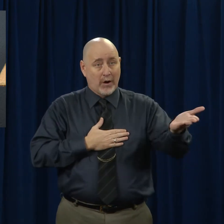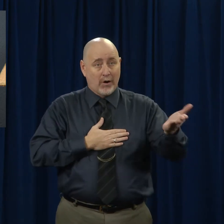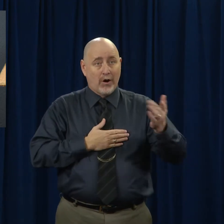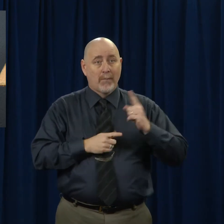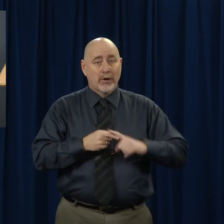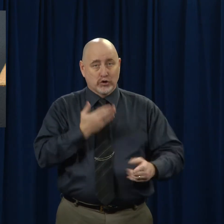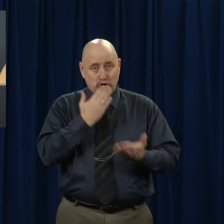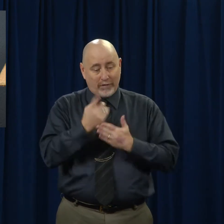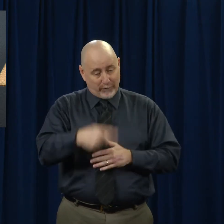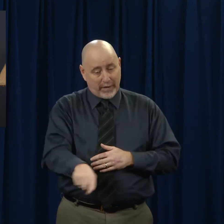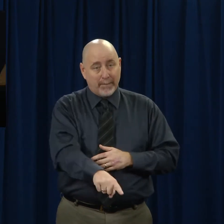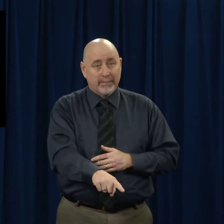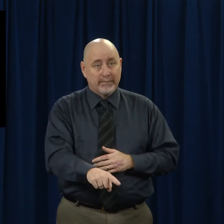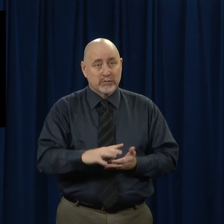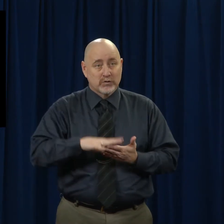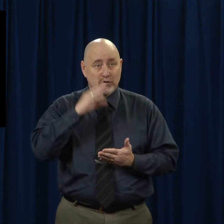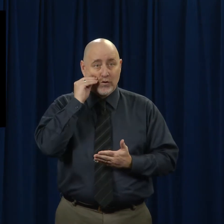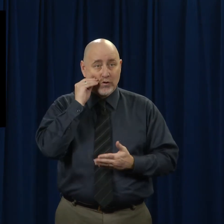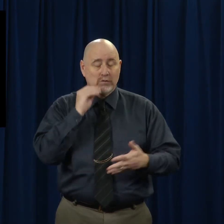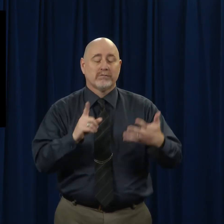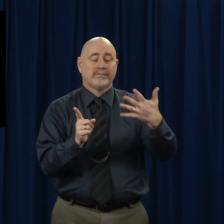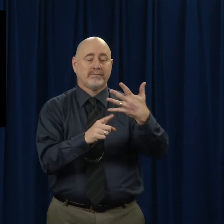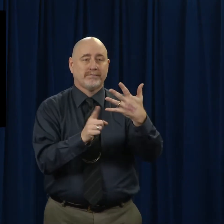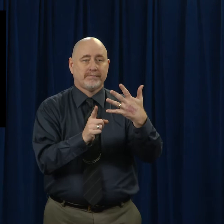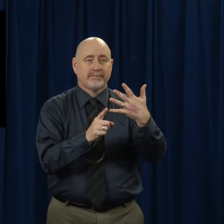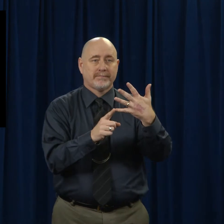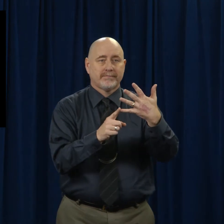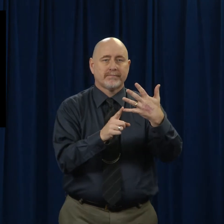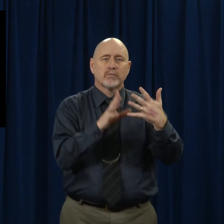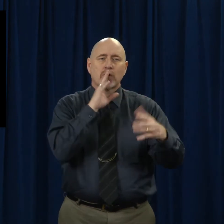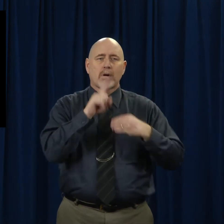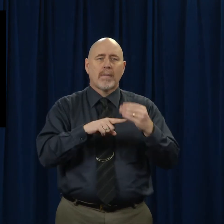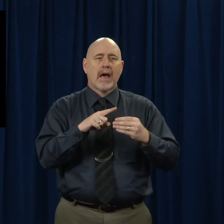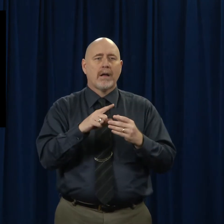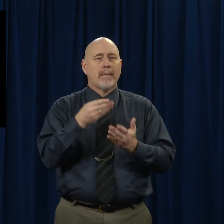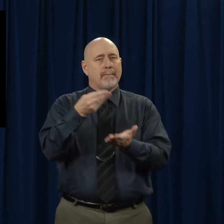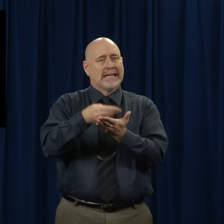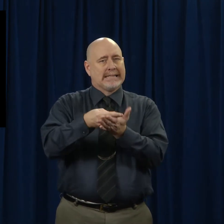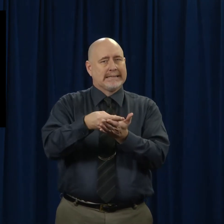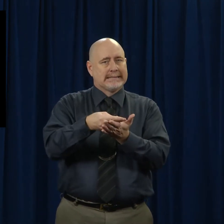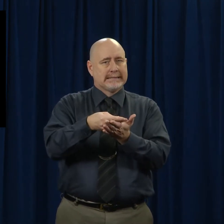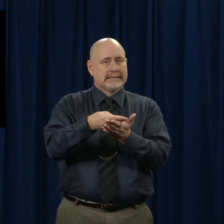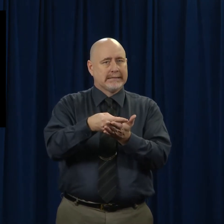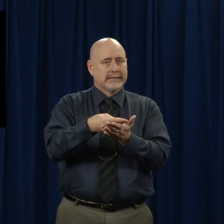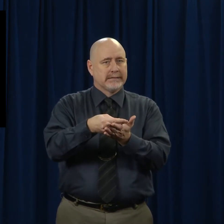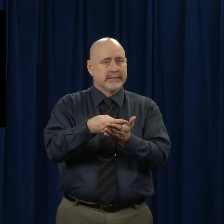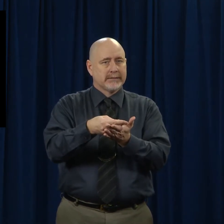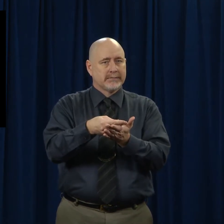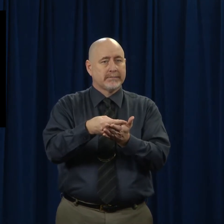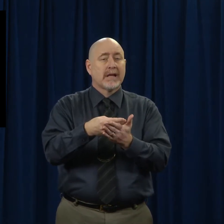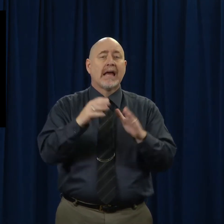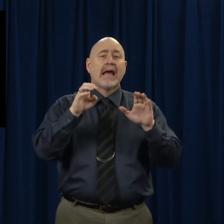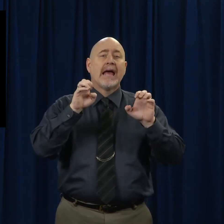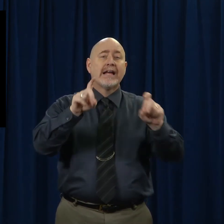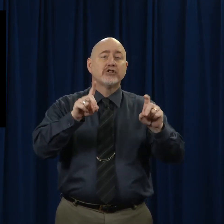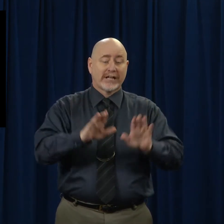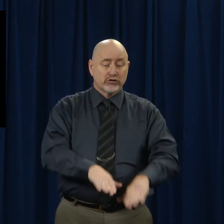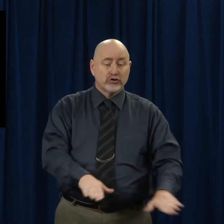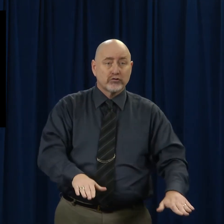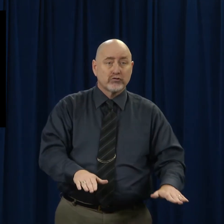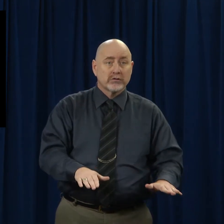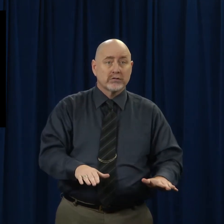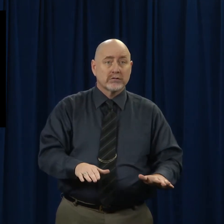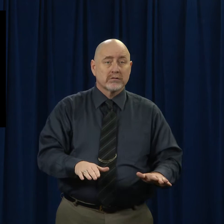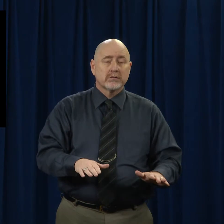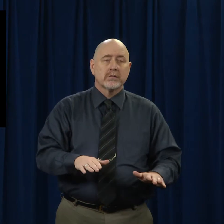but it's good for your kids. Now, number 5, let's talk about matters of money. In the education of your children, at